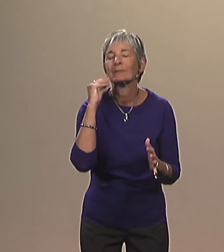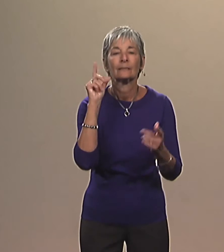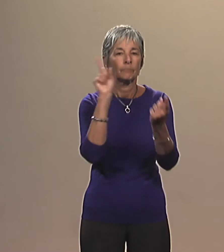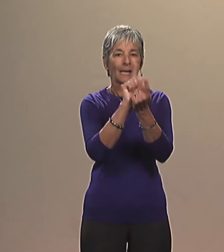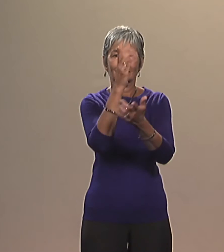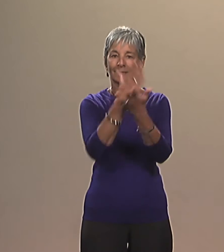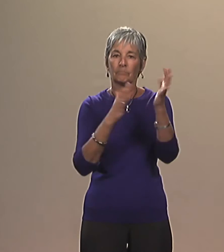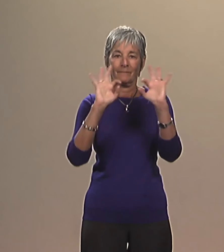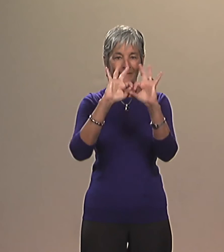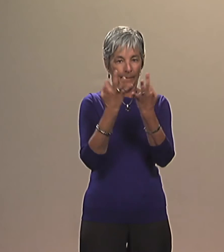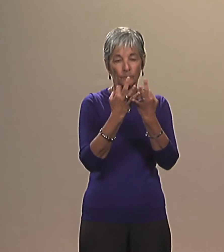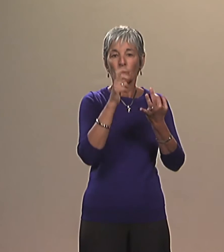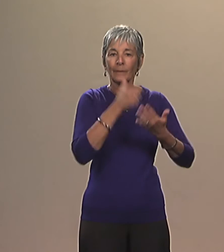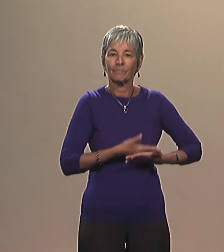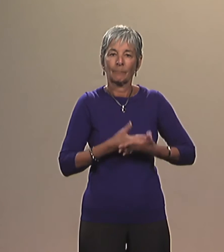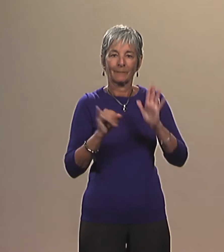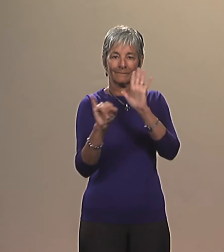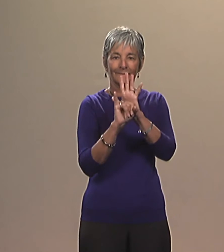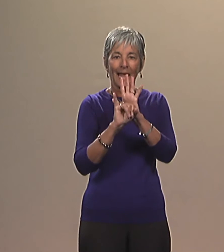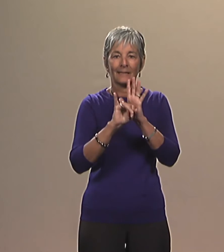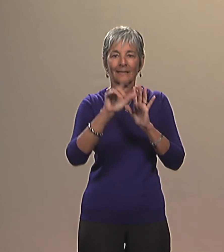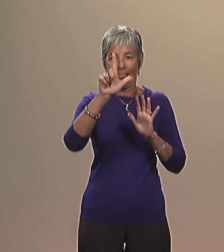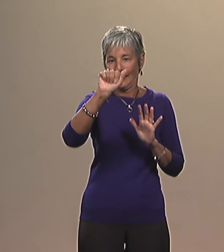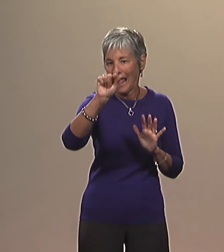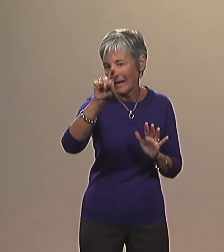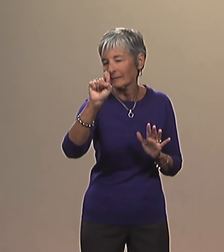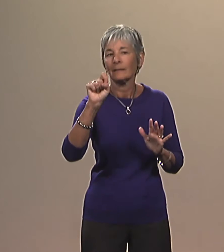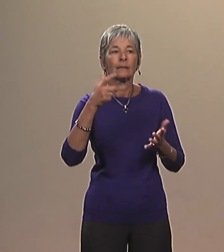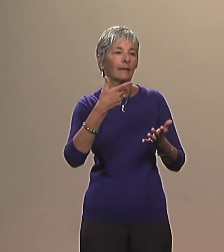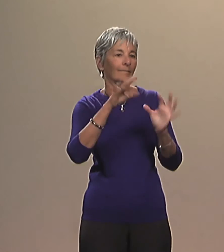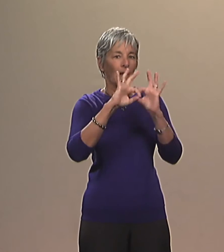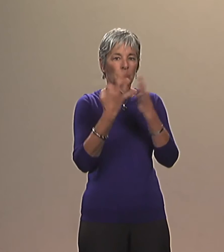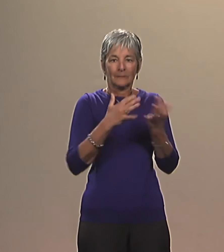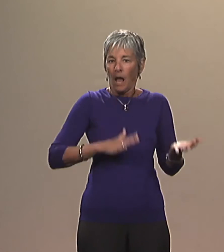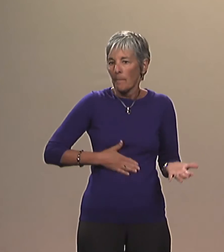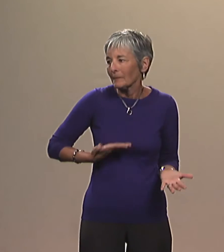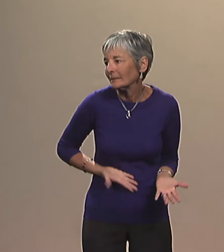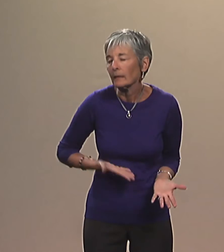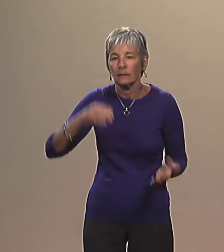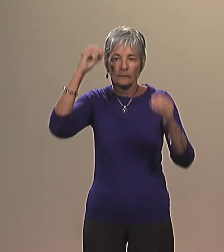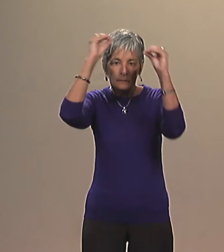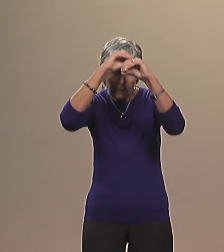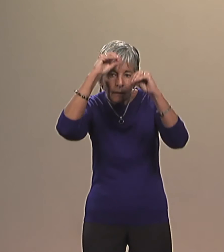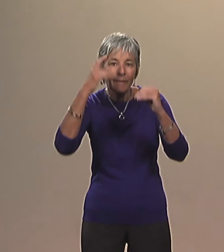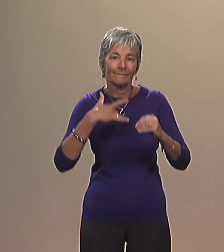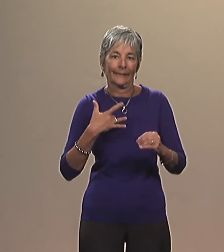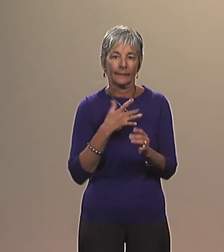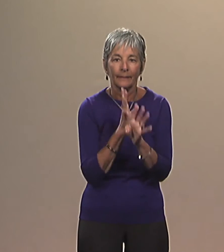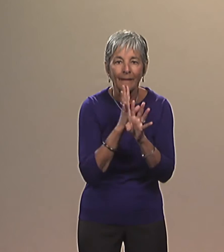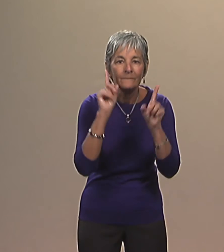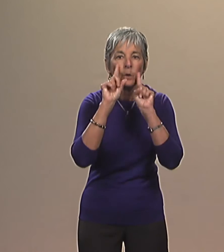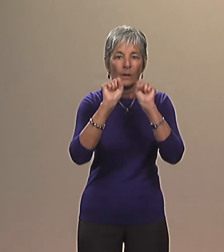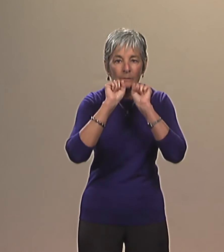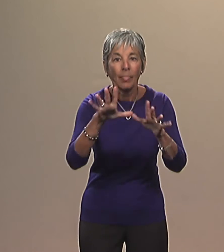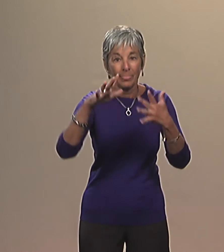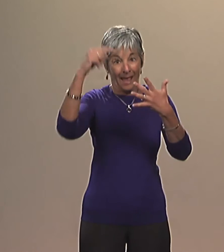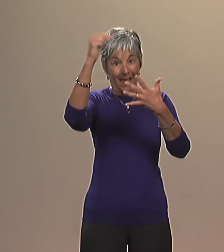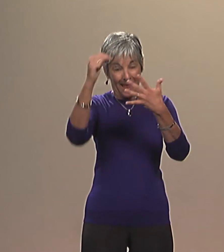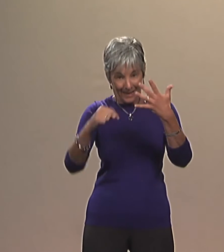of deafness comes very late. The families are upset that they didn't know the child was deaf, and they feel as if they've been speaking to the child